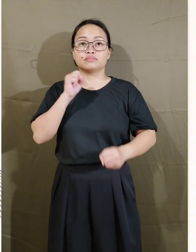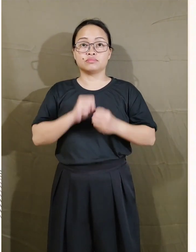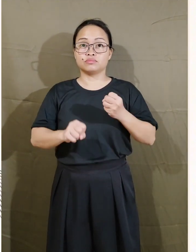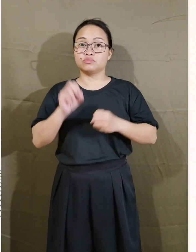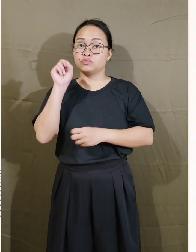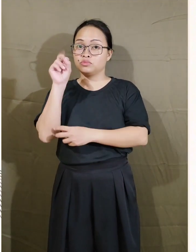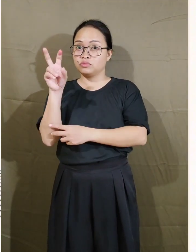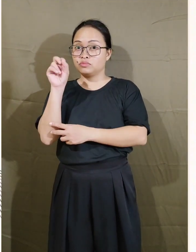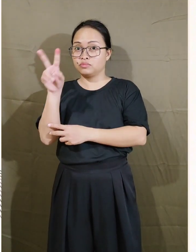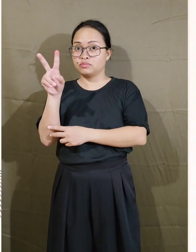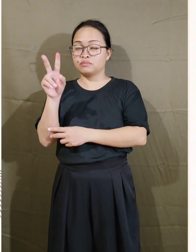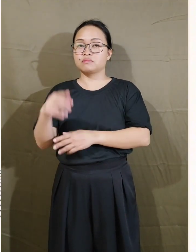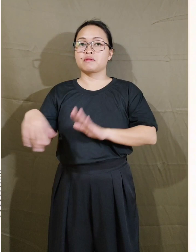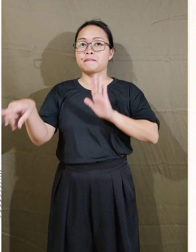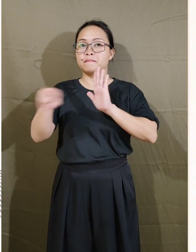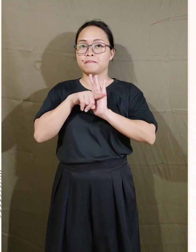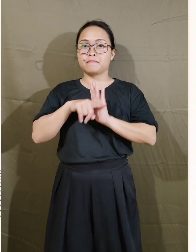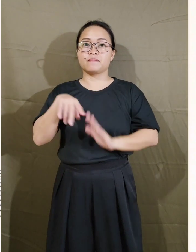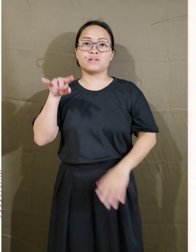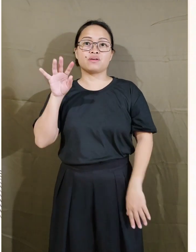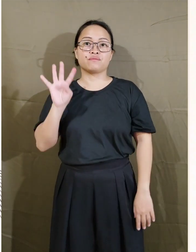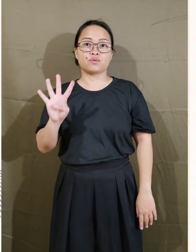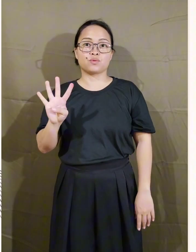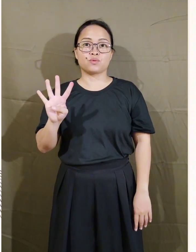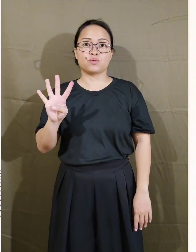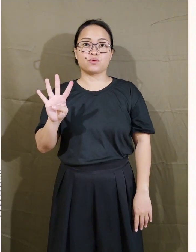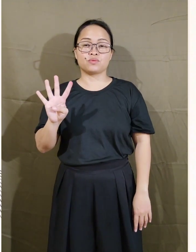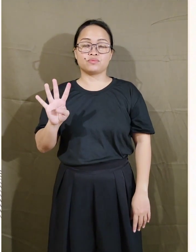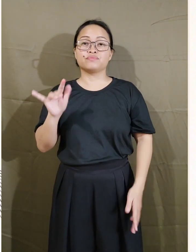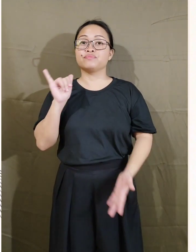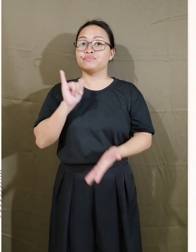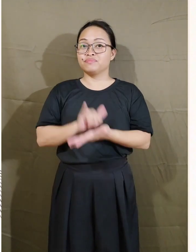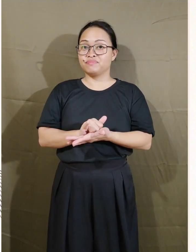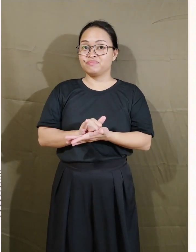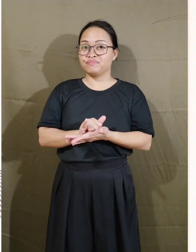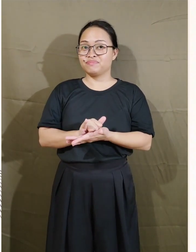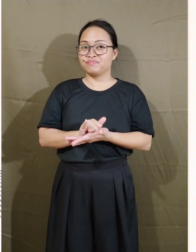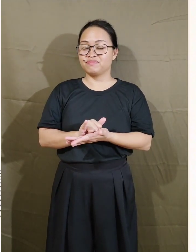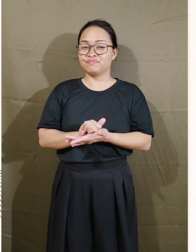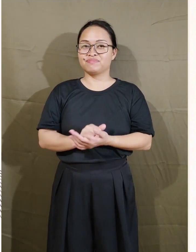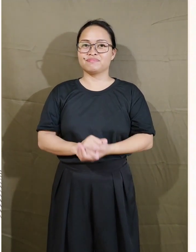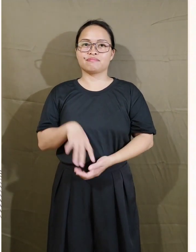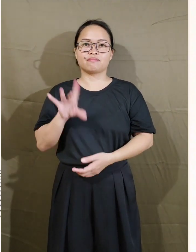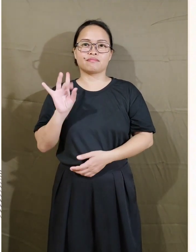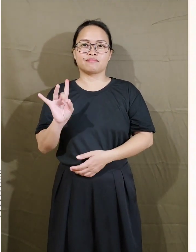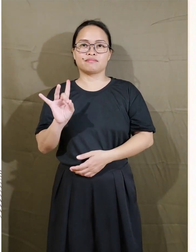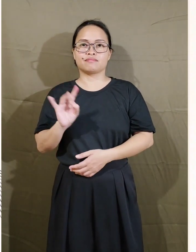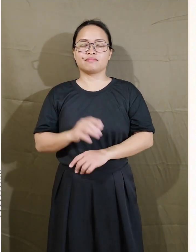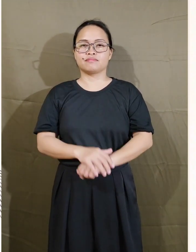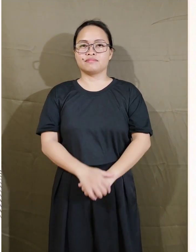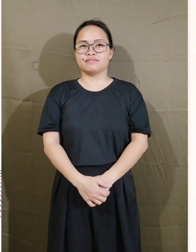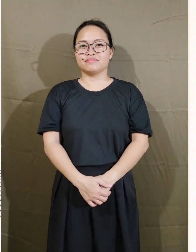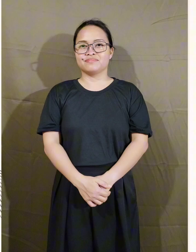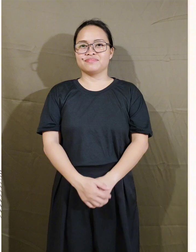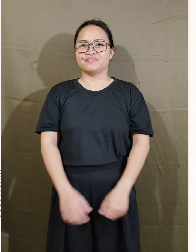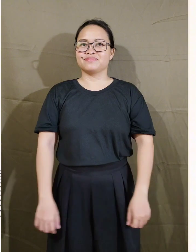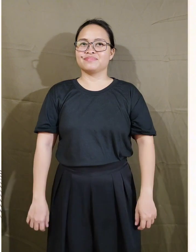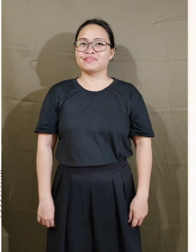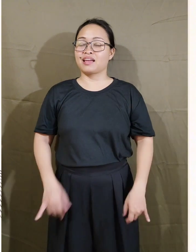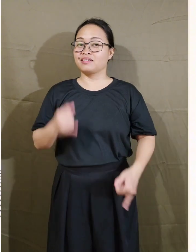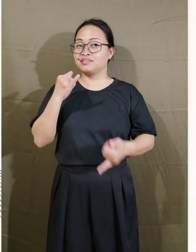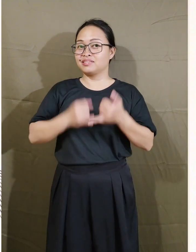So 12 minus 4, that would be 8.